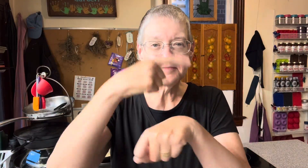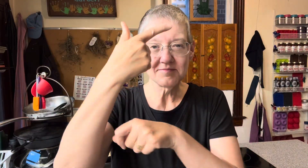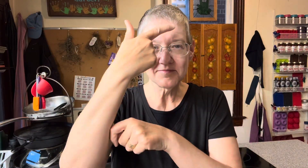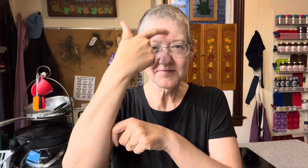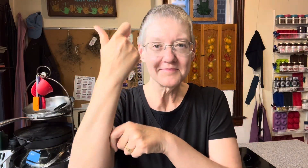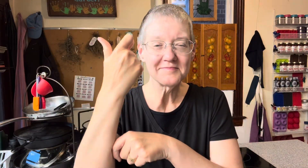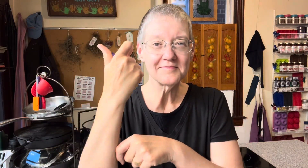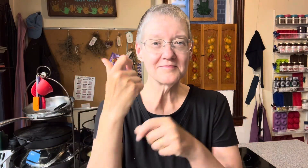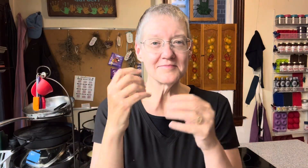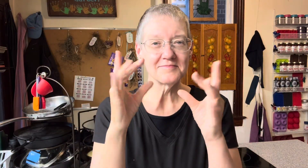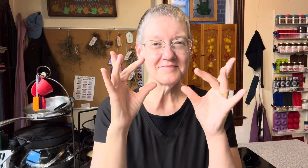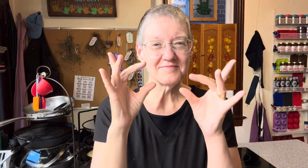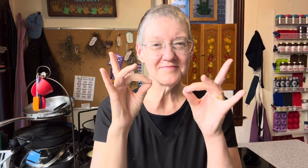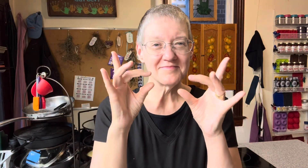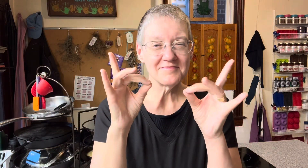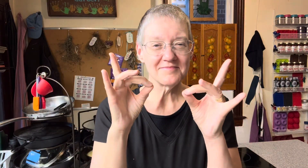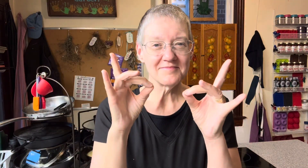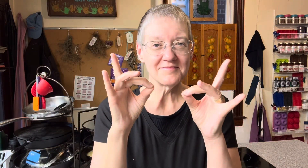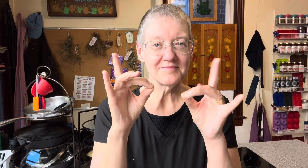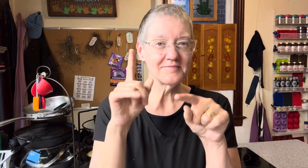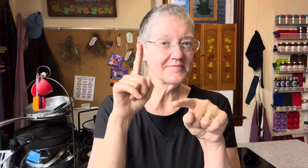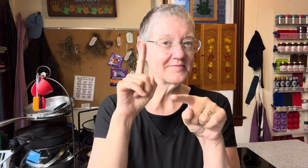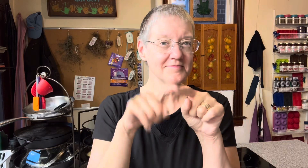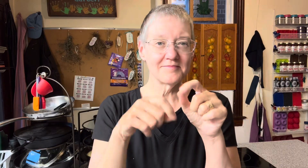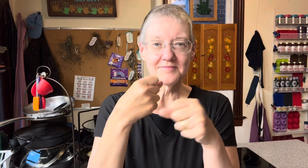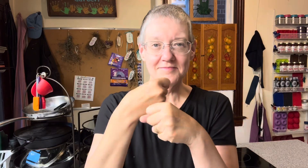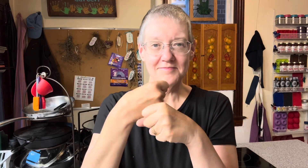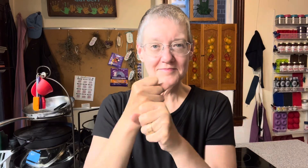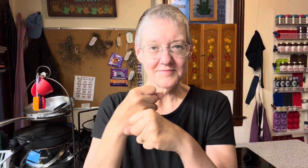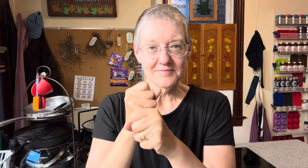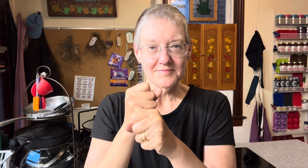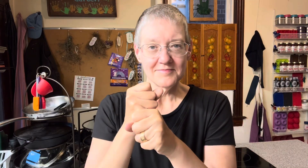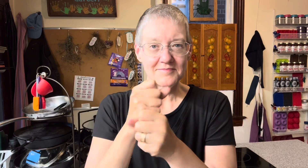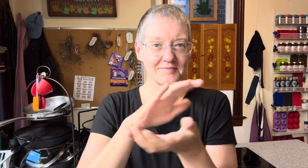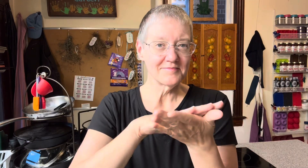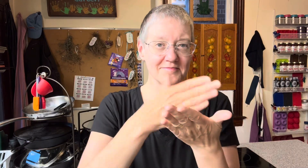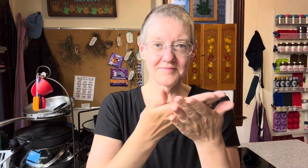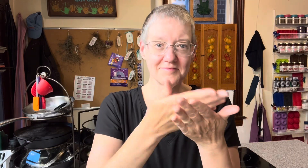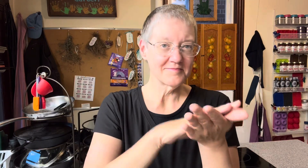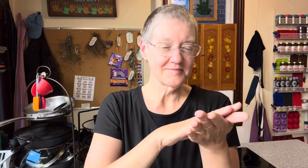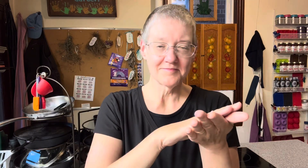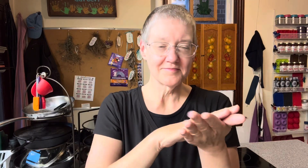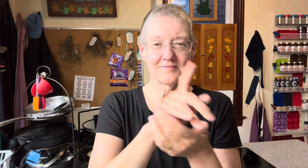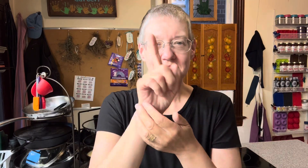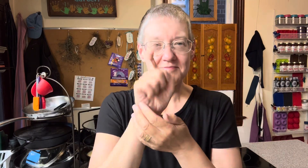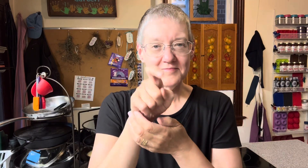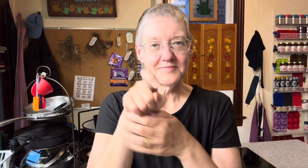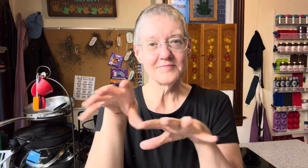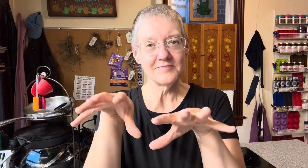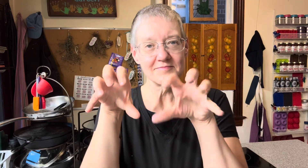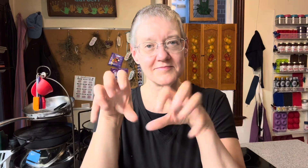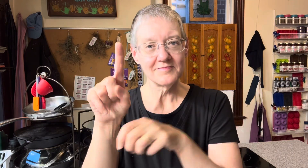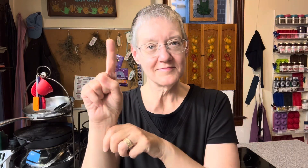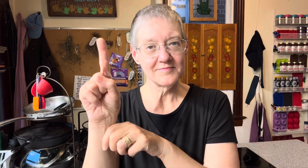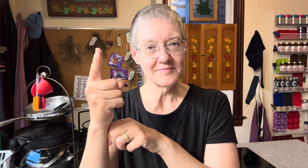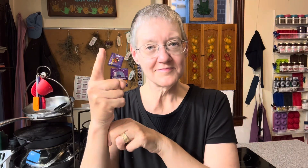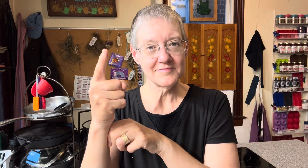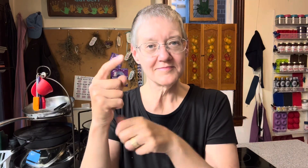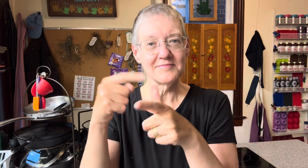but they require more time because they're so sticky. You can't make them and cook them quickly. You have to freeze them